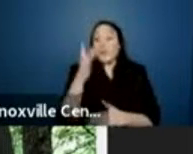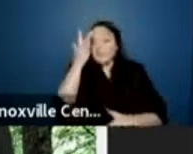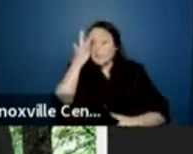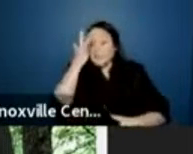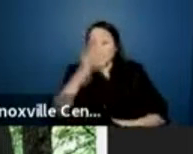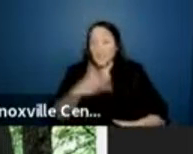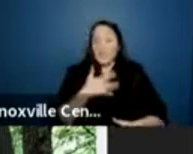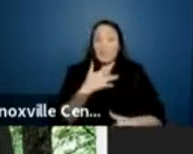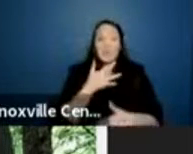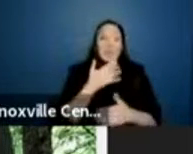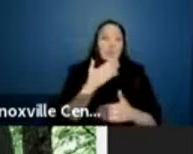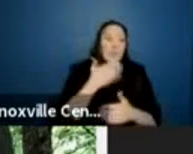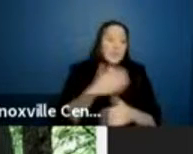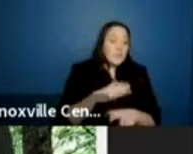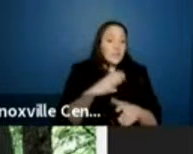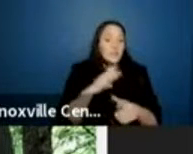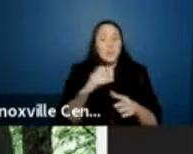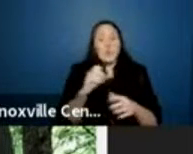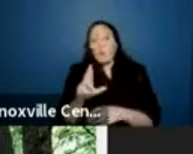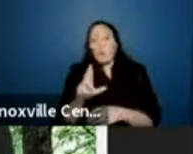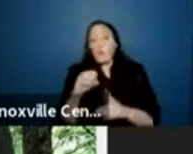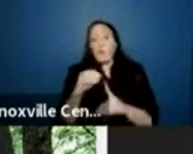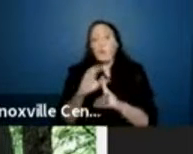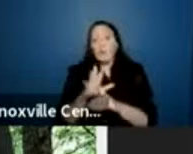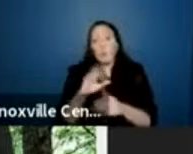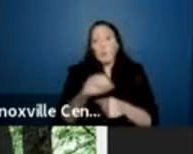exposed to COVID-19 to please get tested.